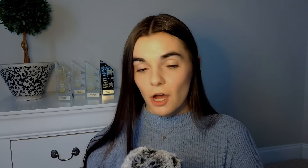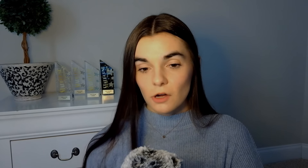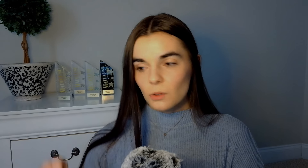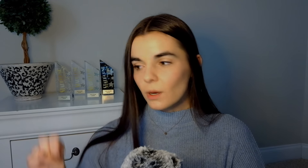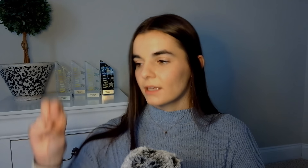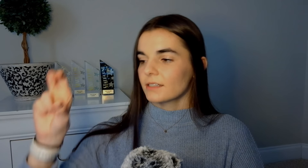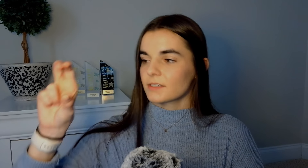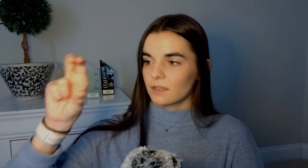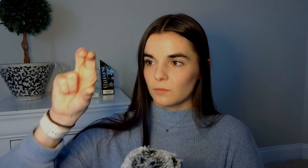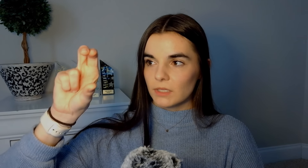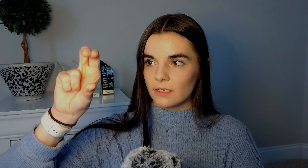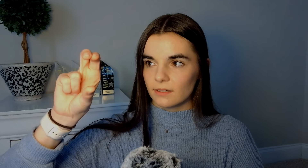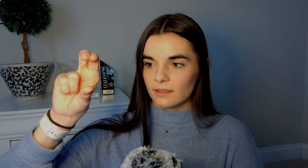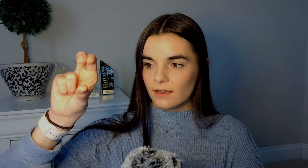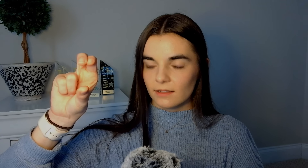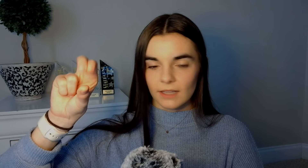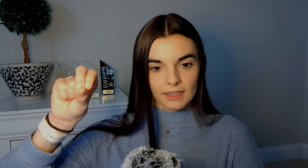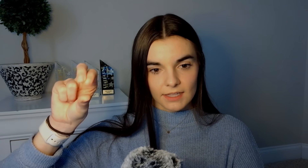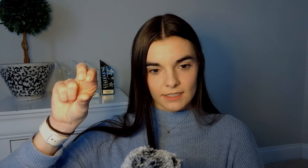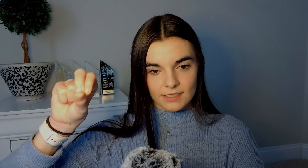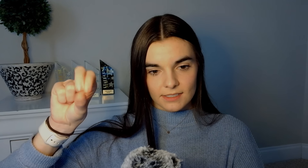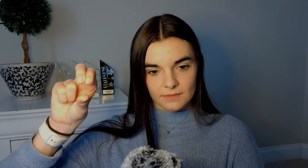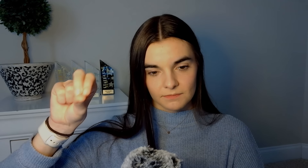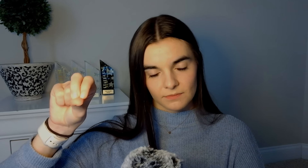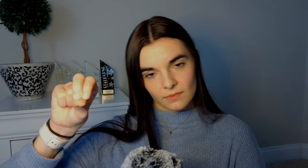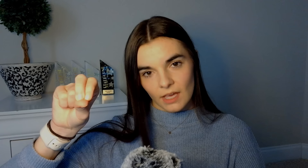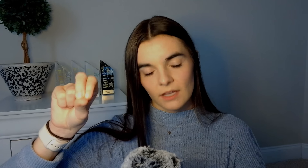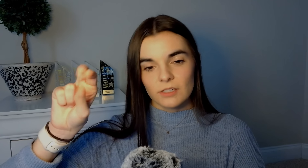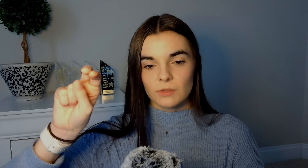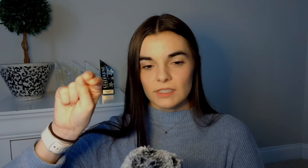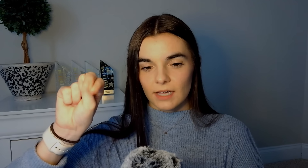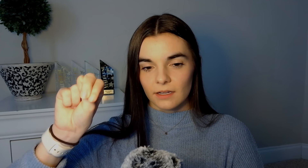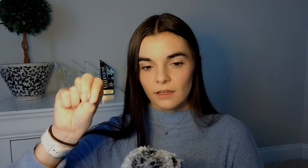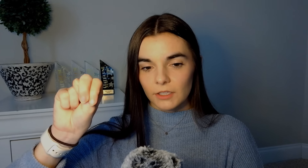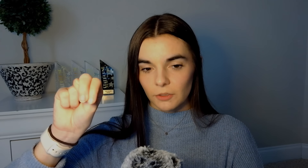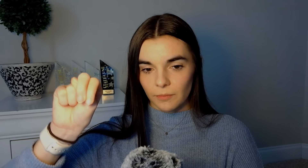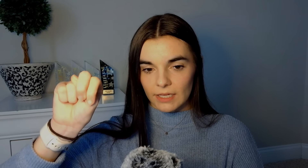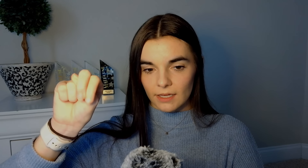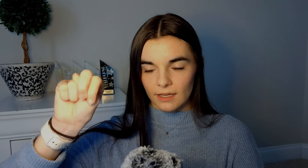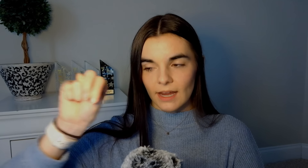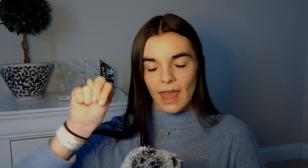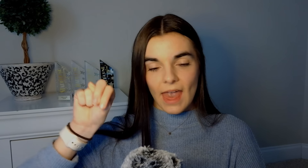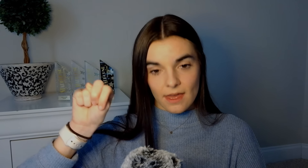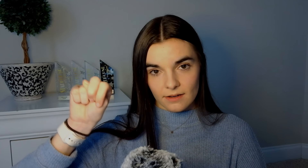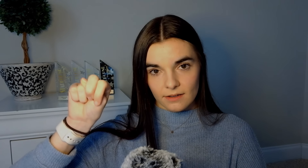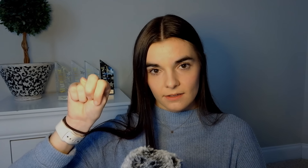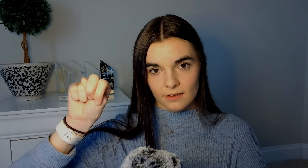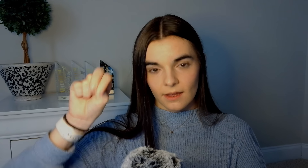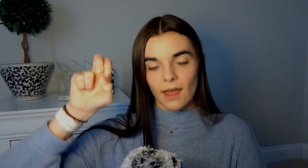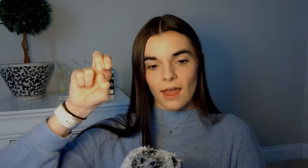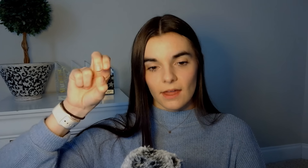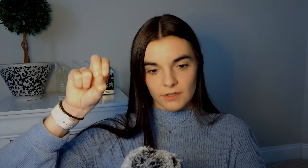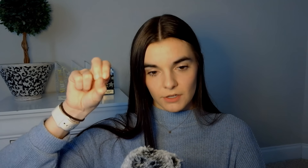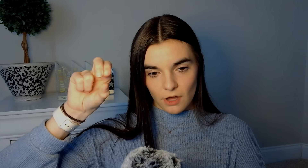No is going to be like this. So it's kind of like you're making an N and an